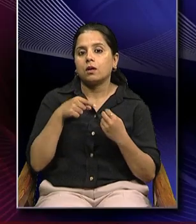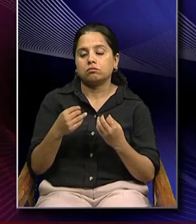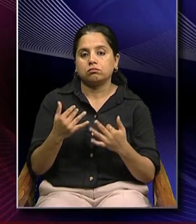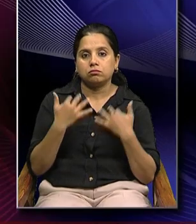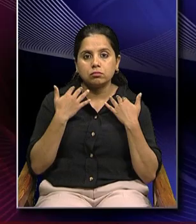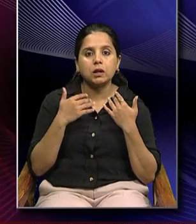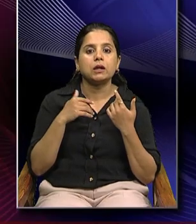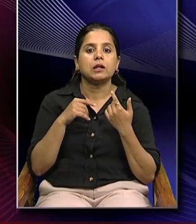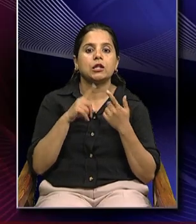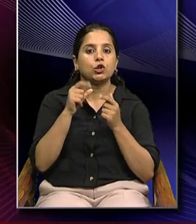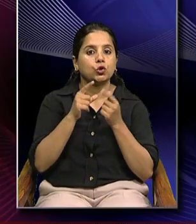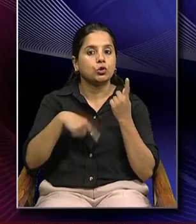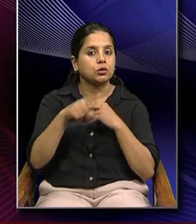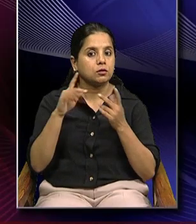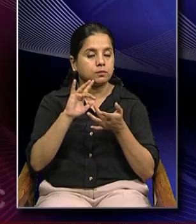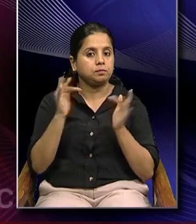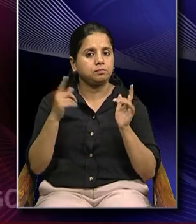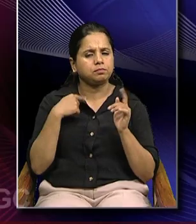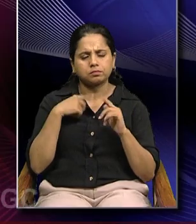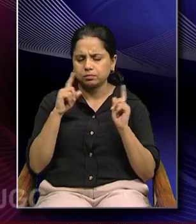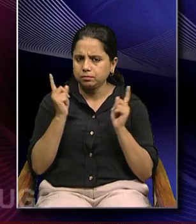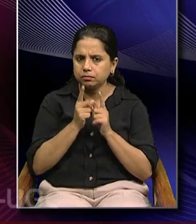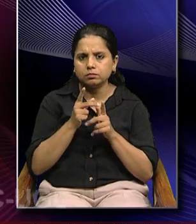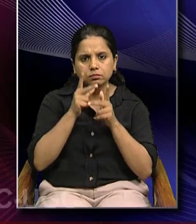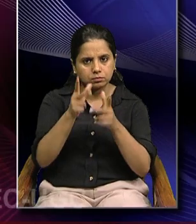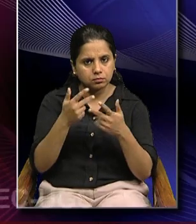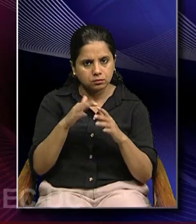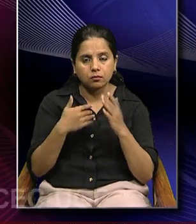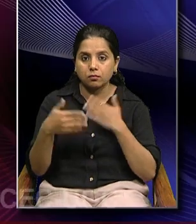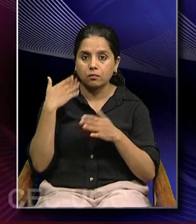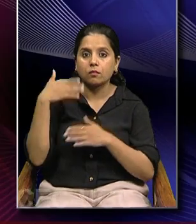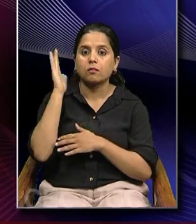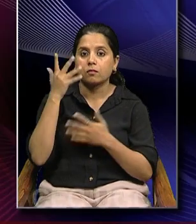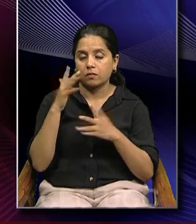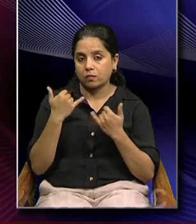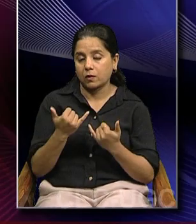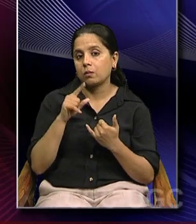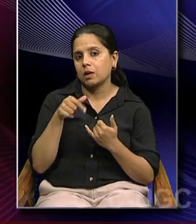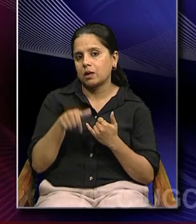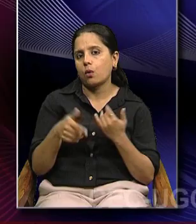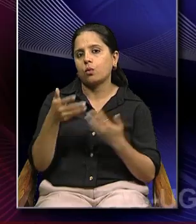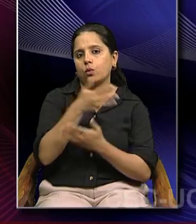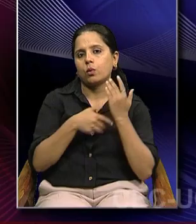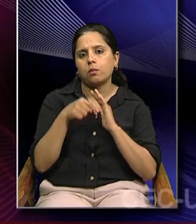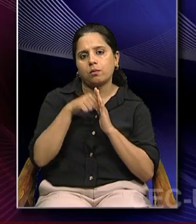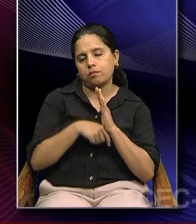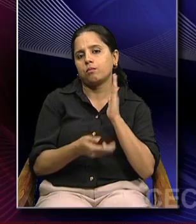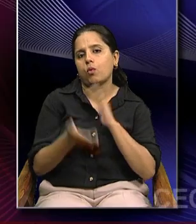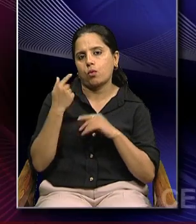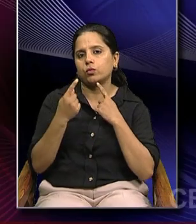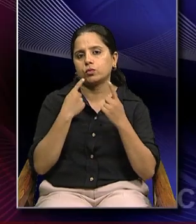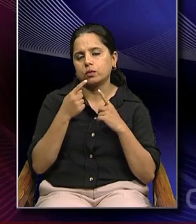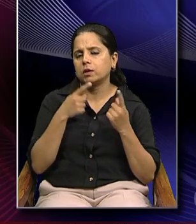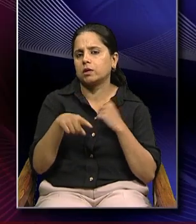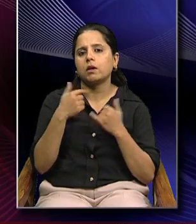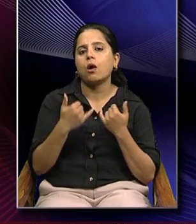digital subcultures, and this I have briefly told you in the previous lecture of mine, but now we will discuss in great detail that we are